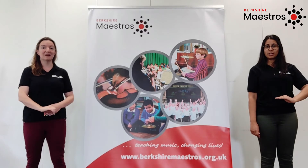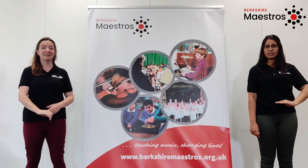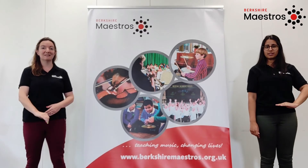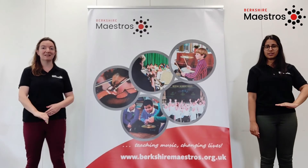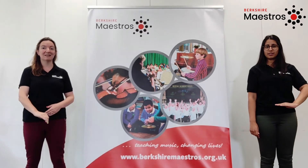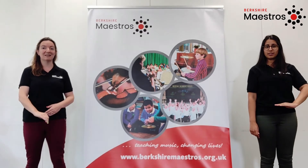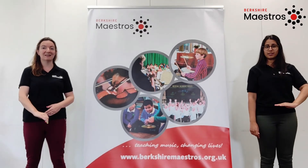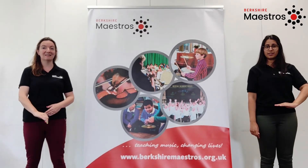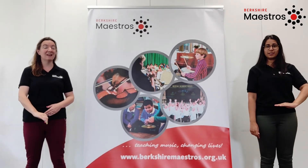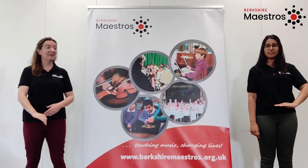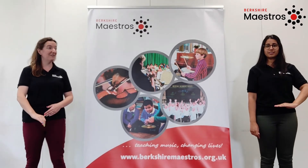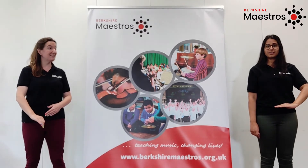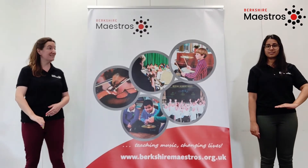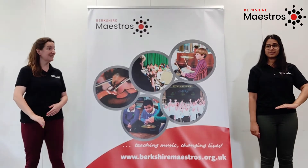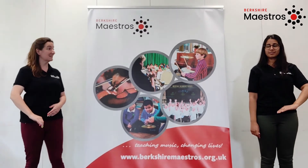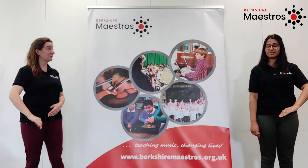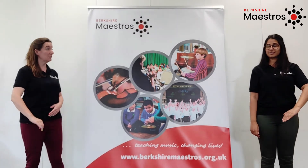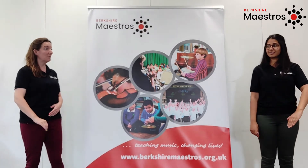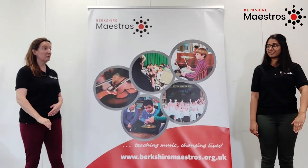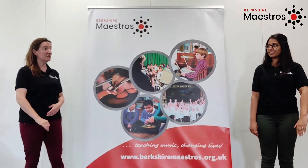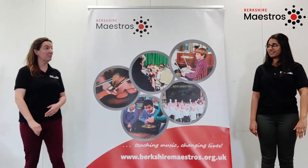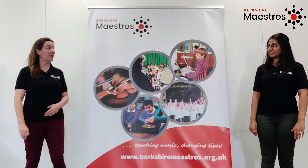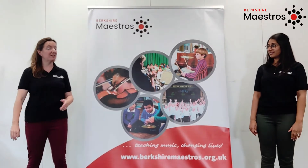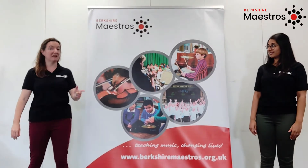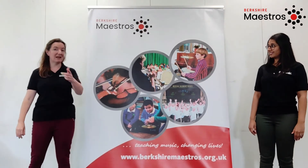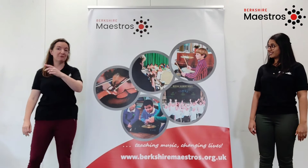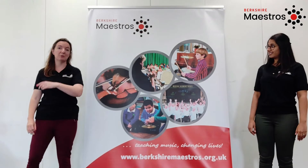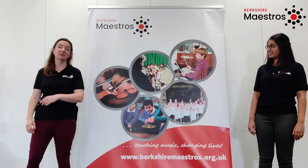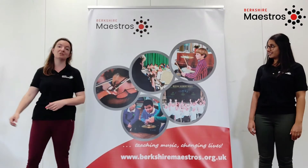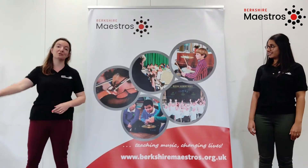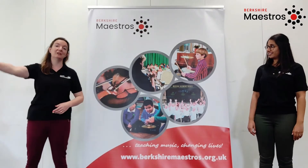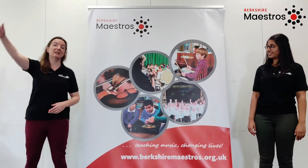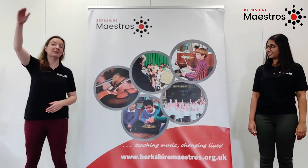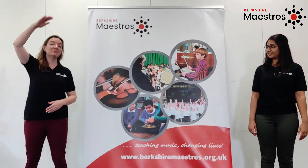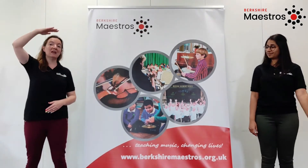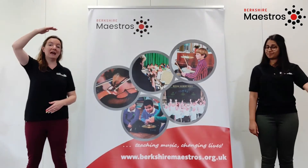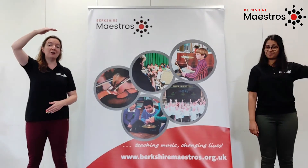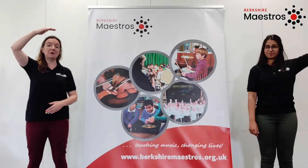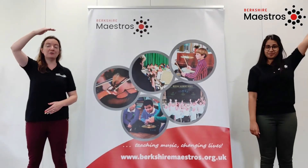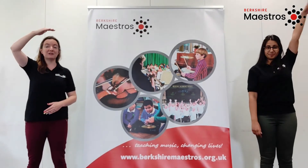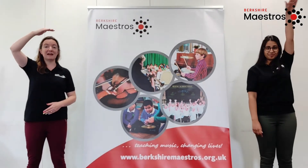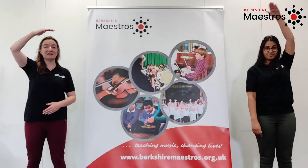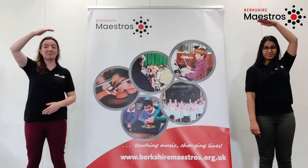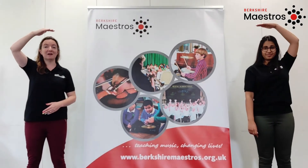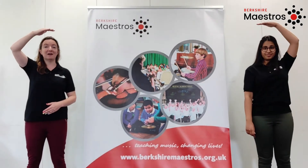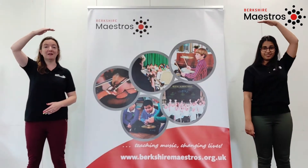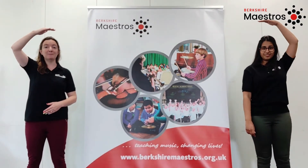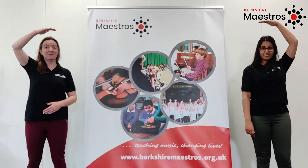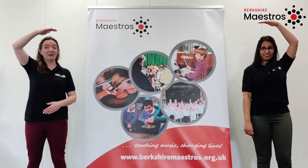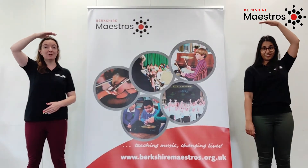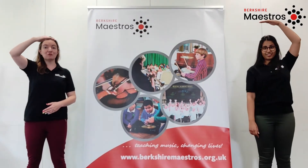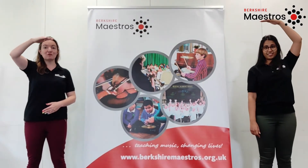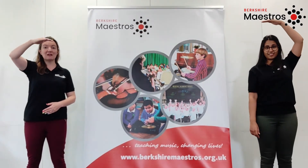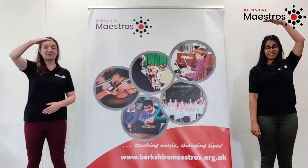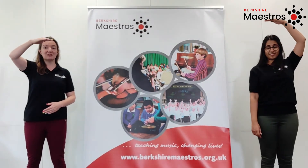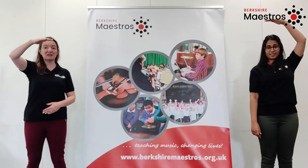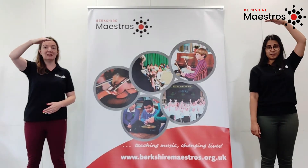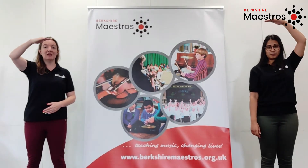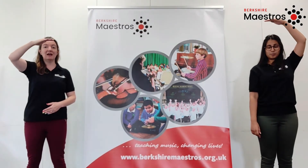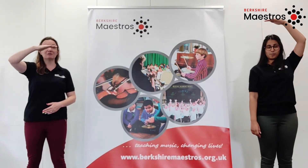Z. Fantastic. And do it one more time. And I think everyone could join in. Holding your hand up high. And gradually, as we